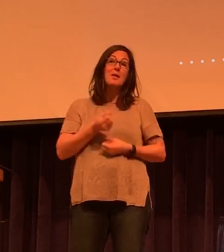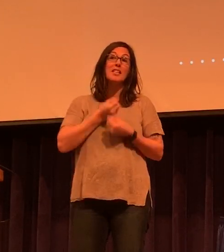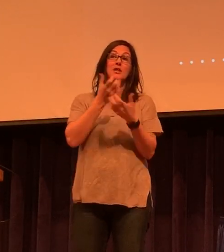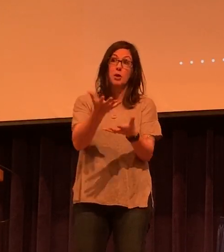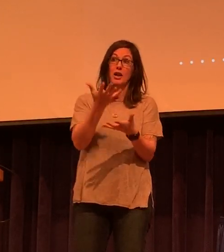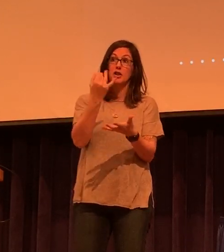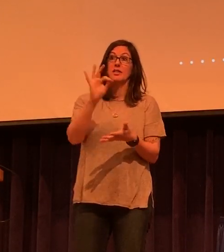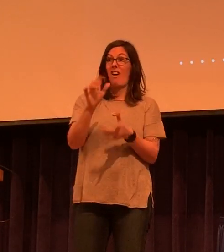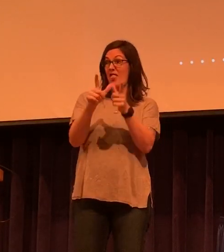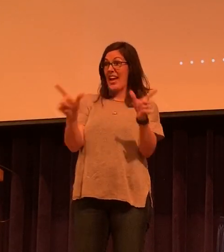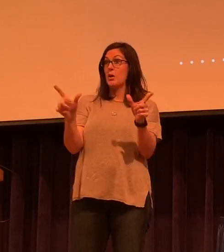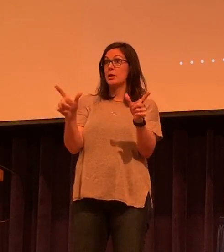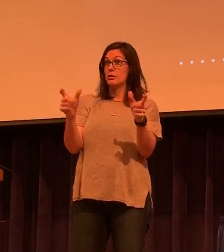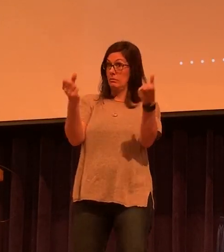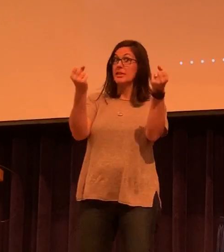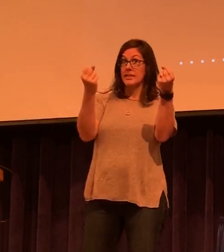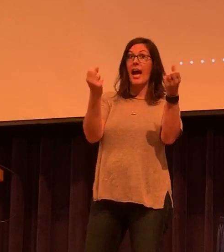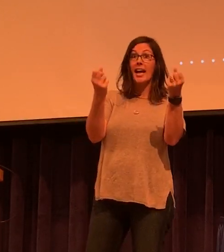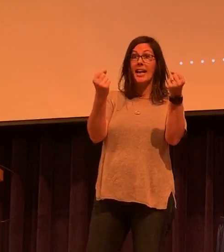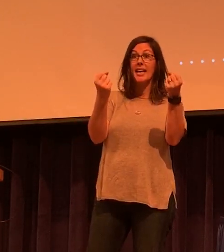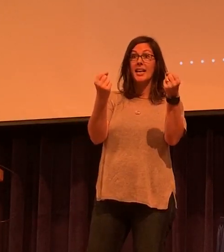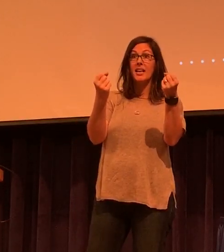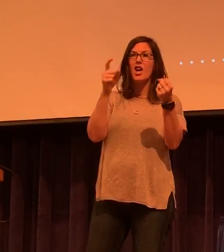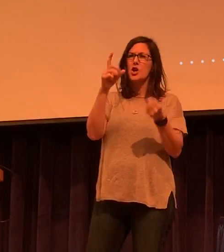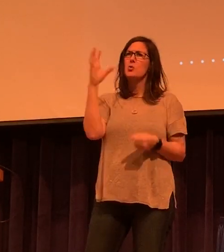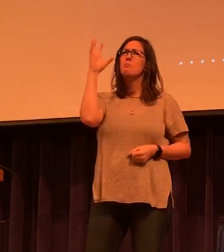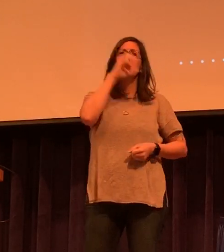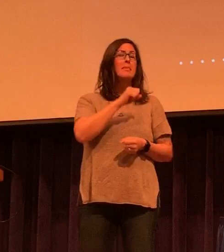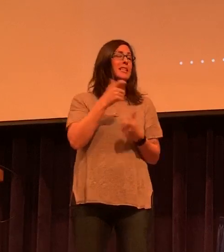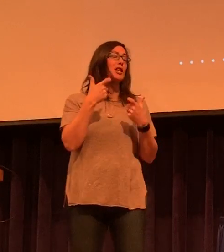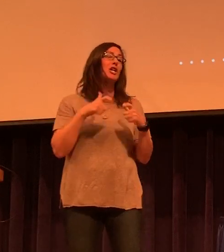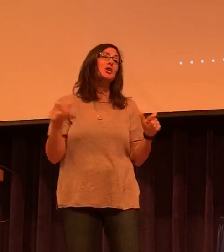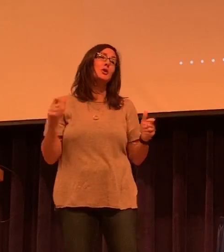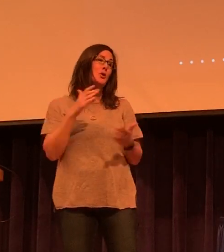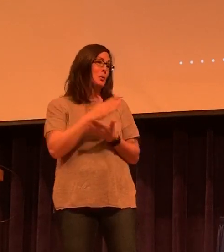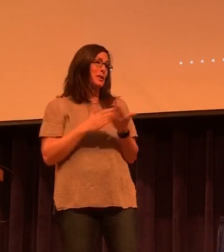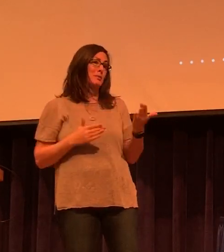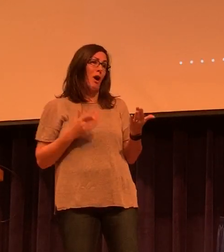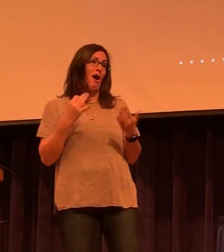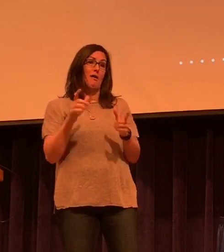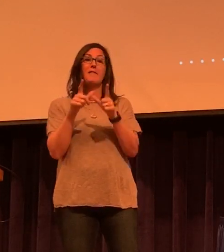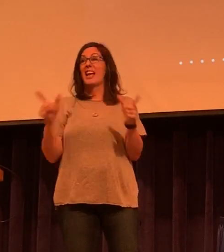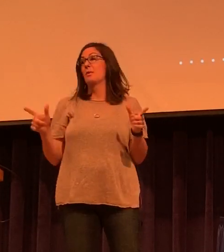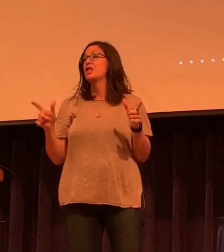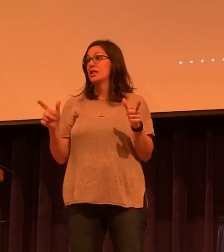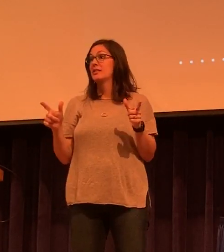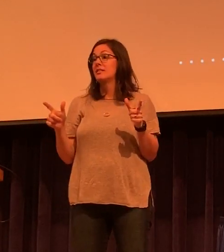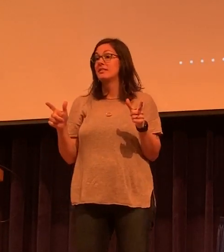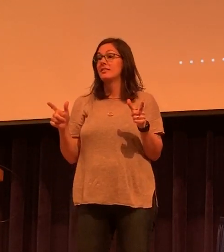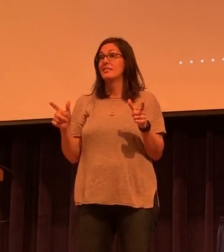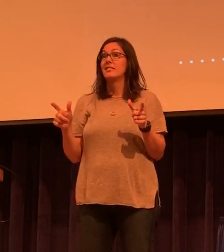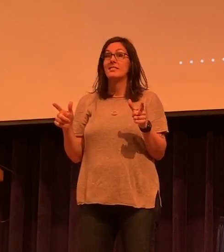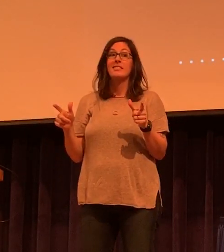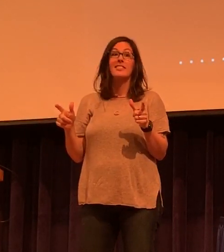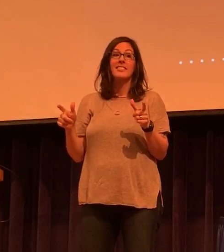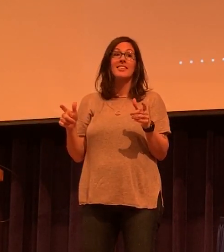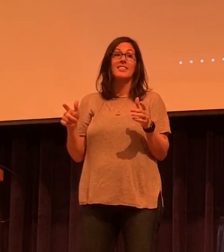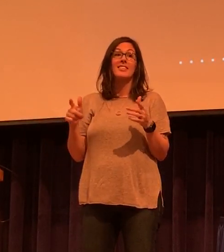you ignore one of the primary expressions of sign language, which is signing, you are missing a huge part of human